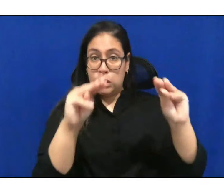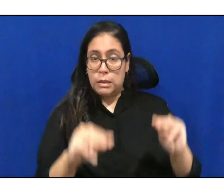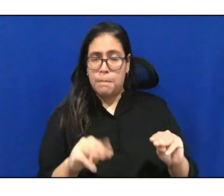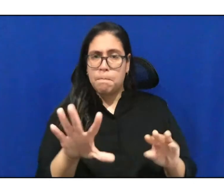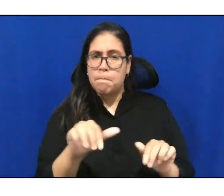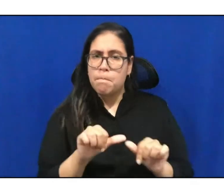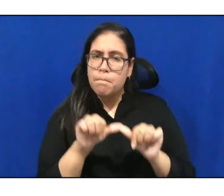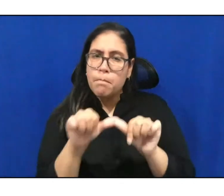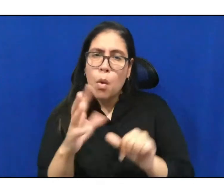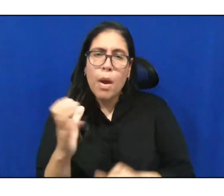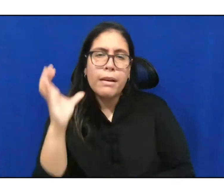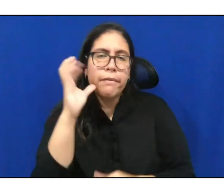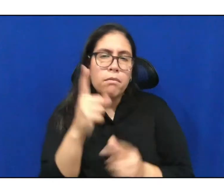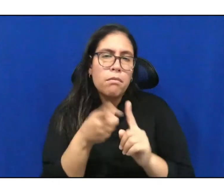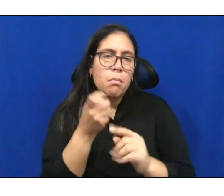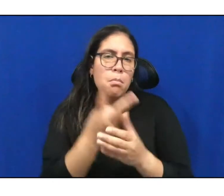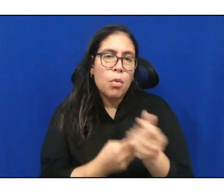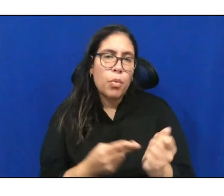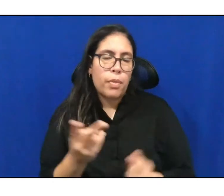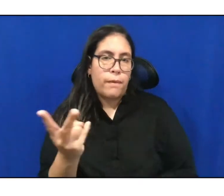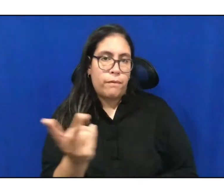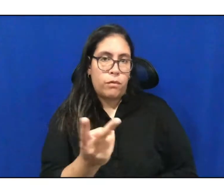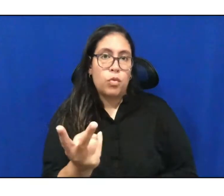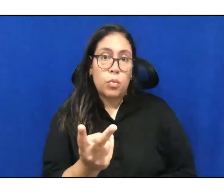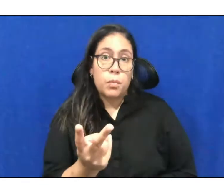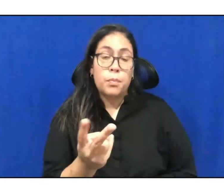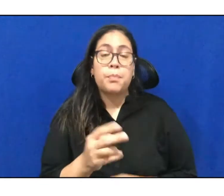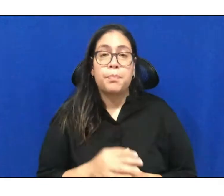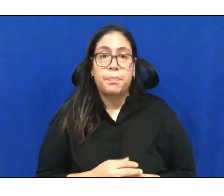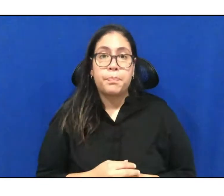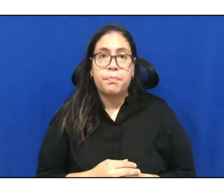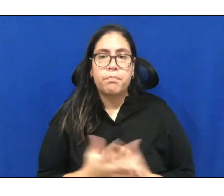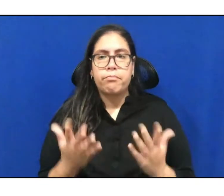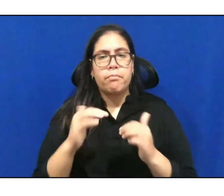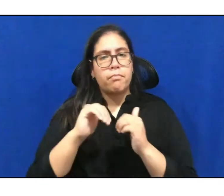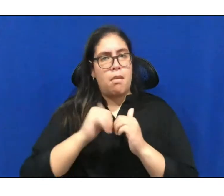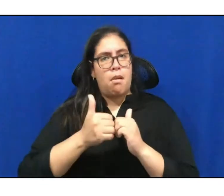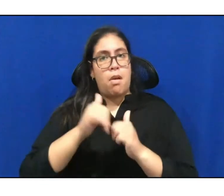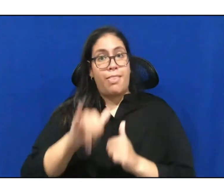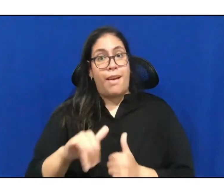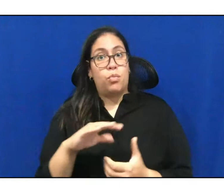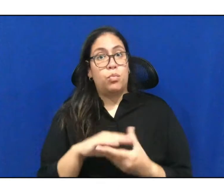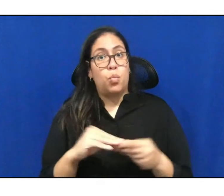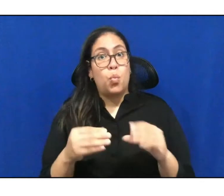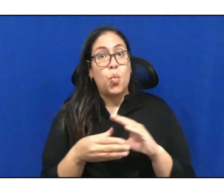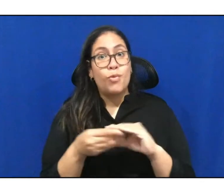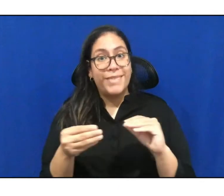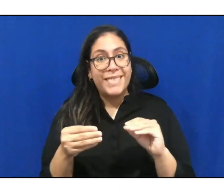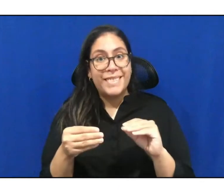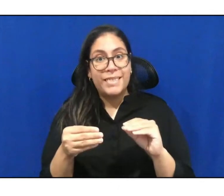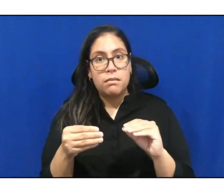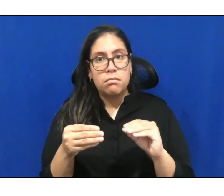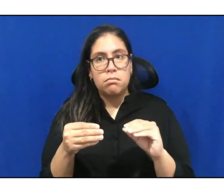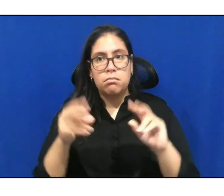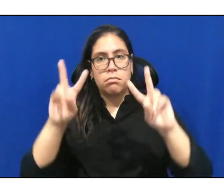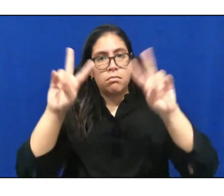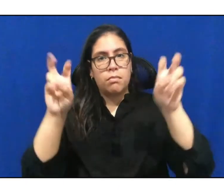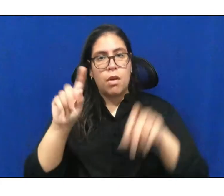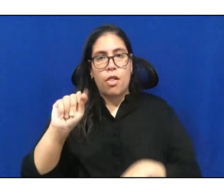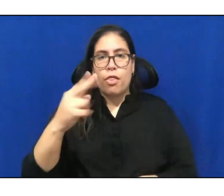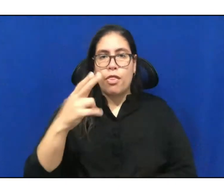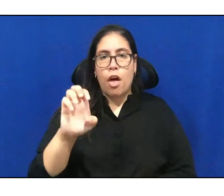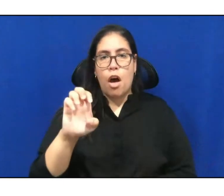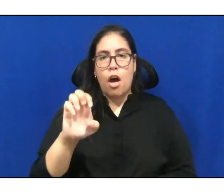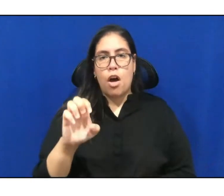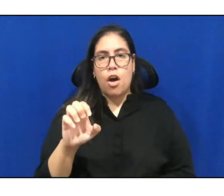love to hear from both of you about how this is a story about the Great Migration. Both of you have